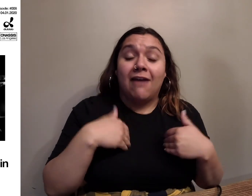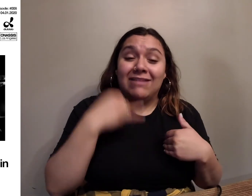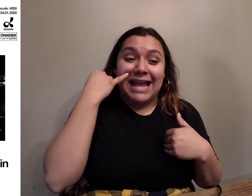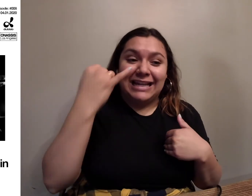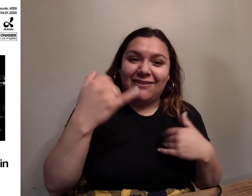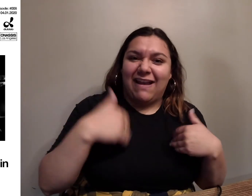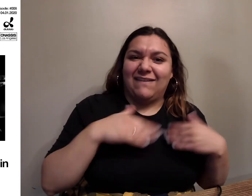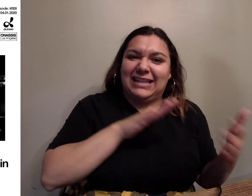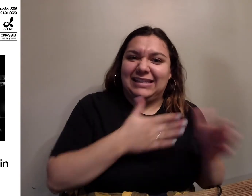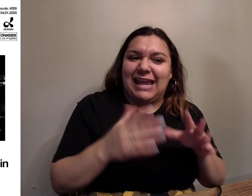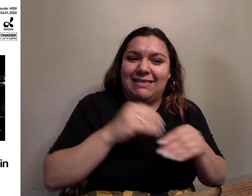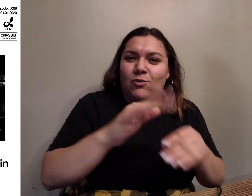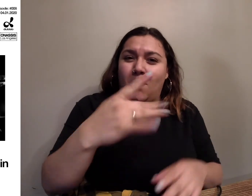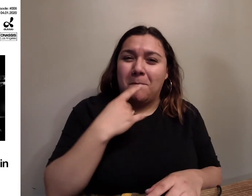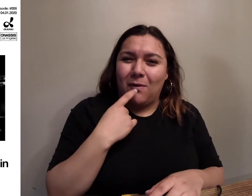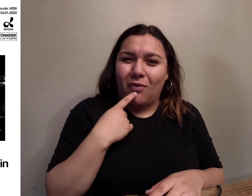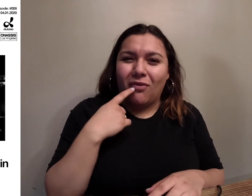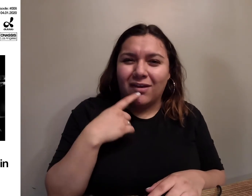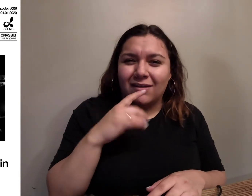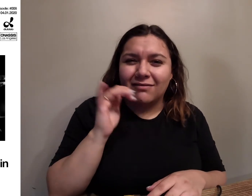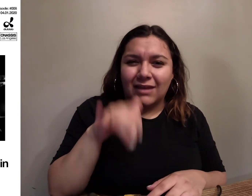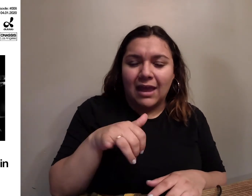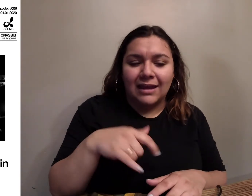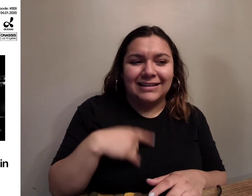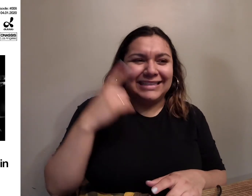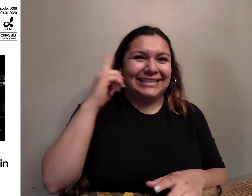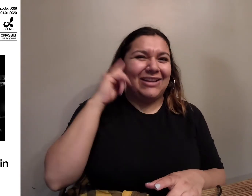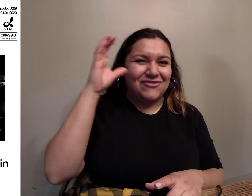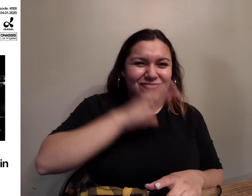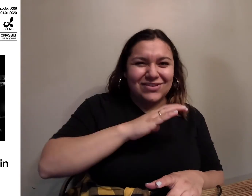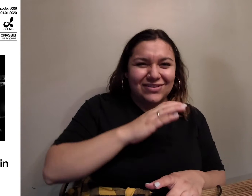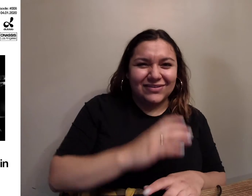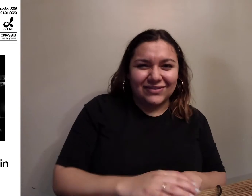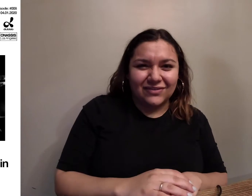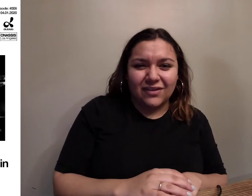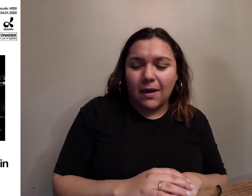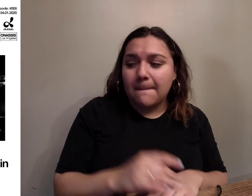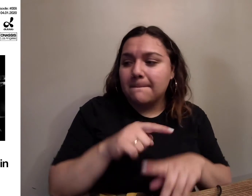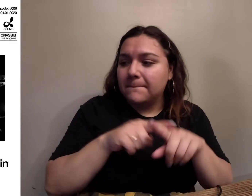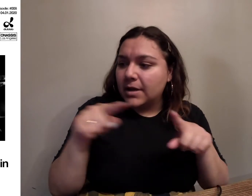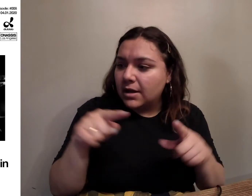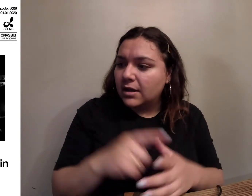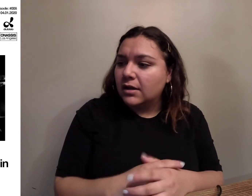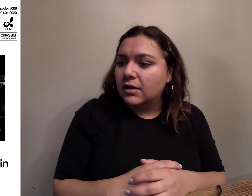mouth sounds strange to us, but